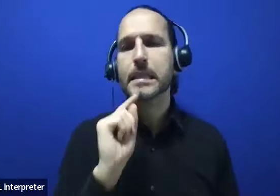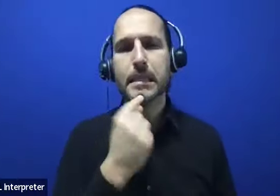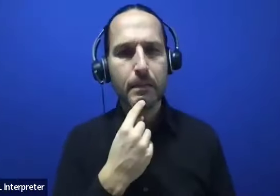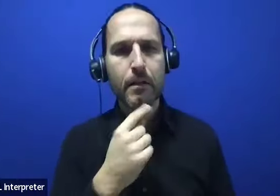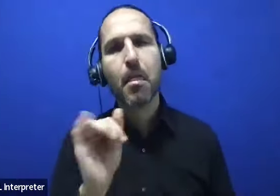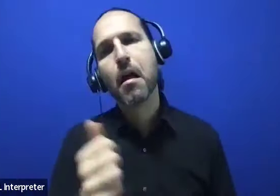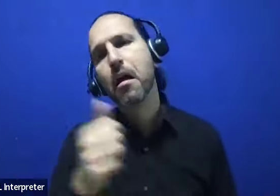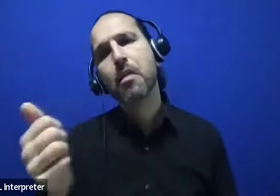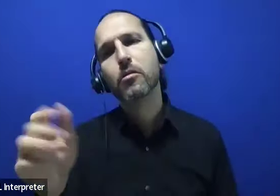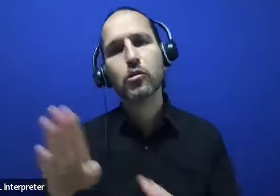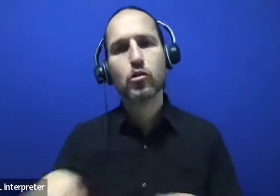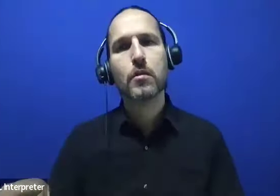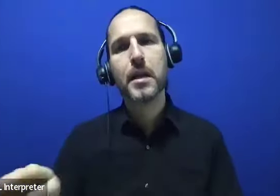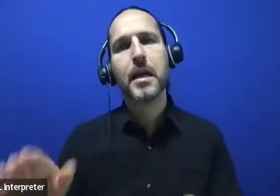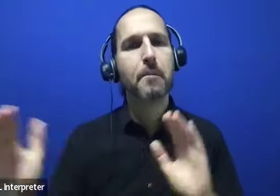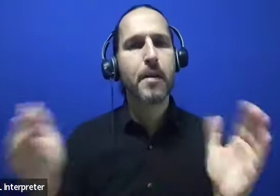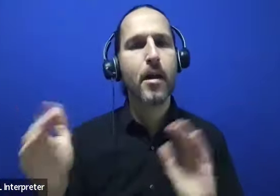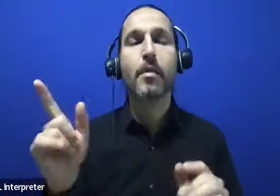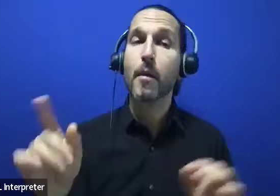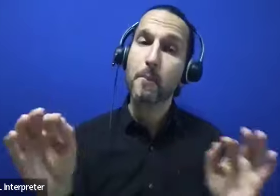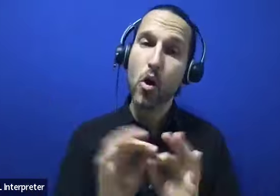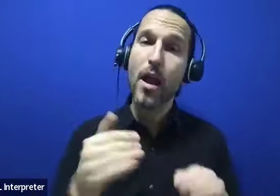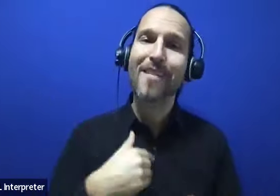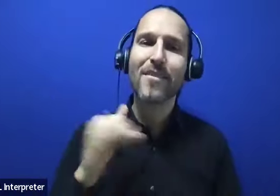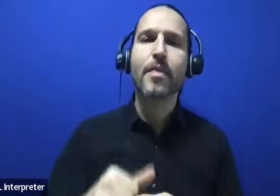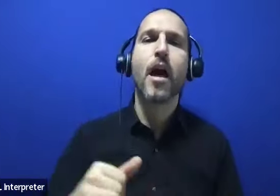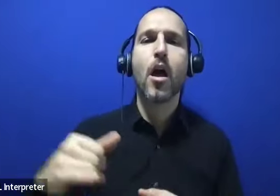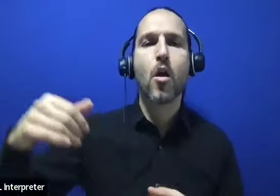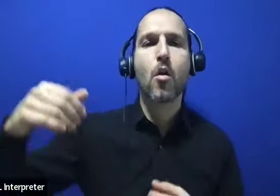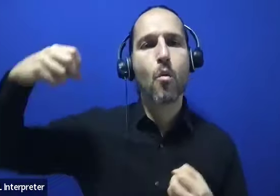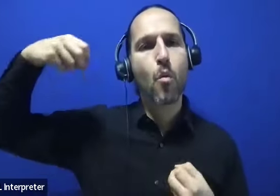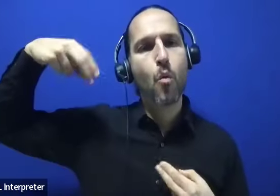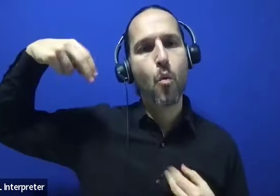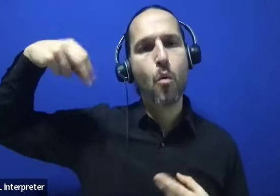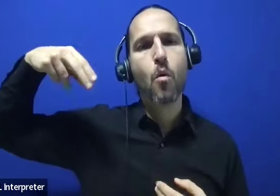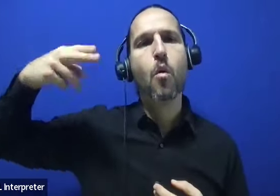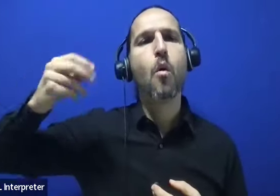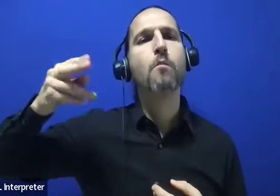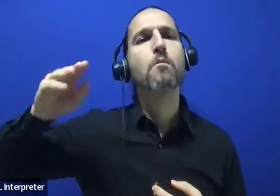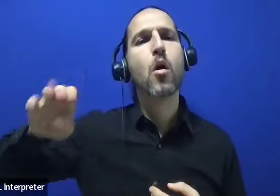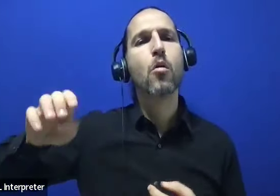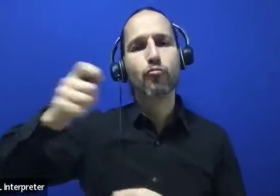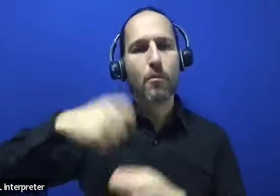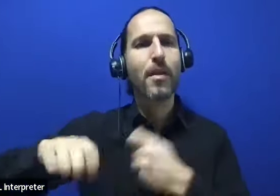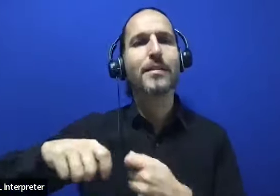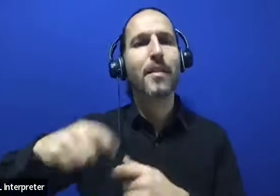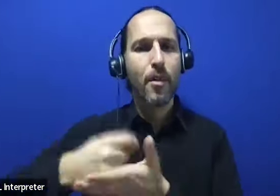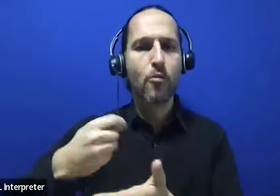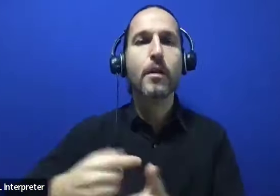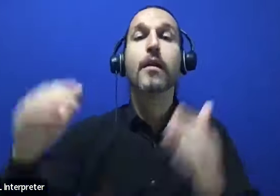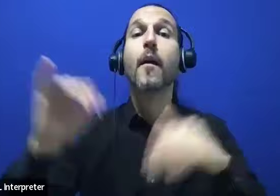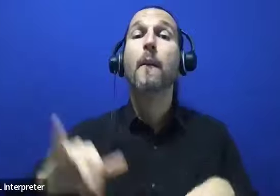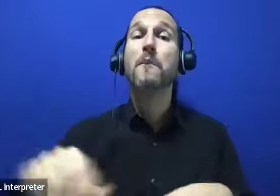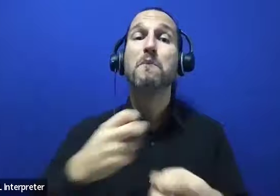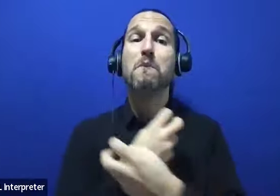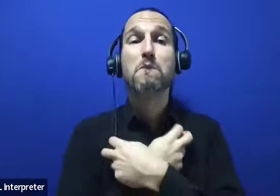with any other child. So I think it's very important to have the hormone replacement therapy. Bone health. I mentioned